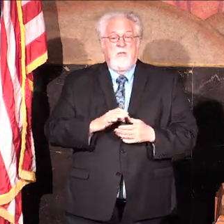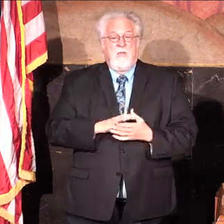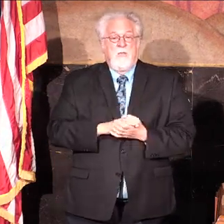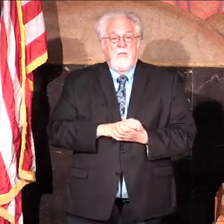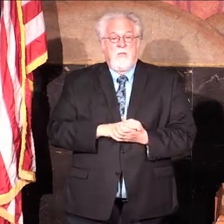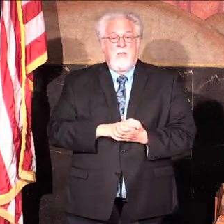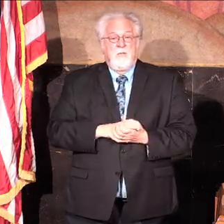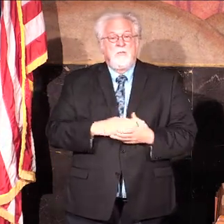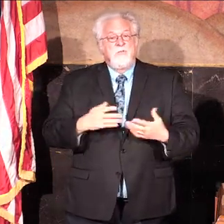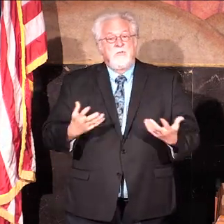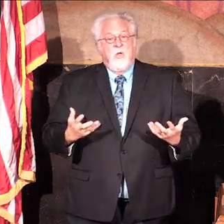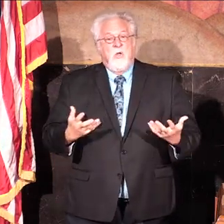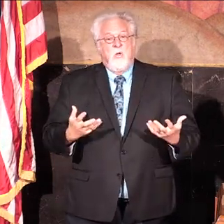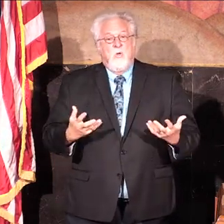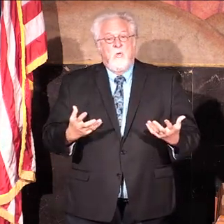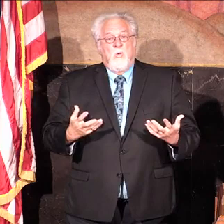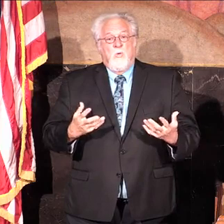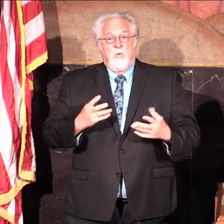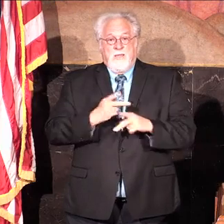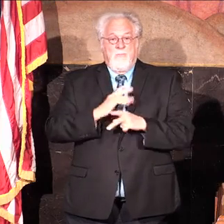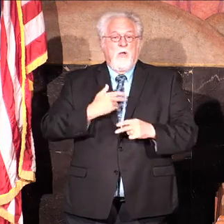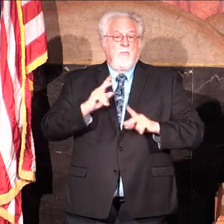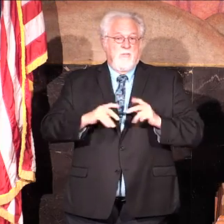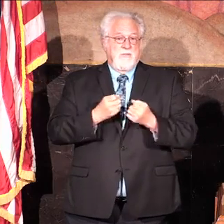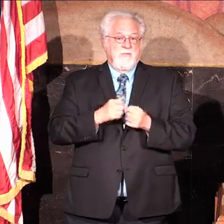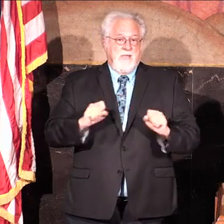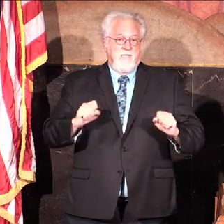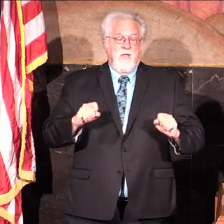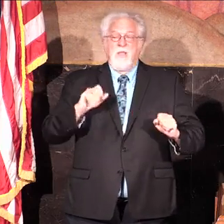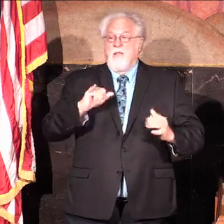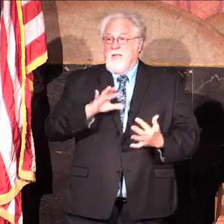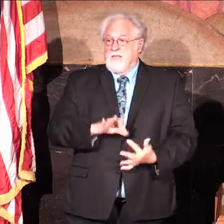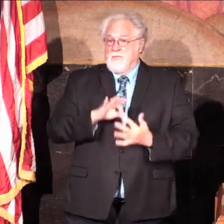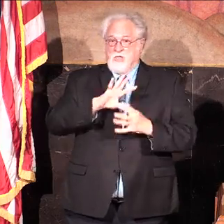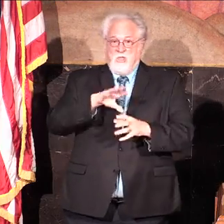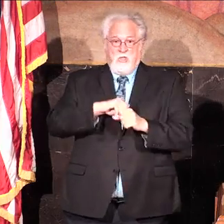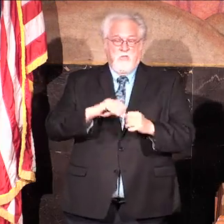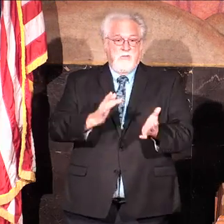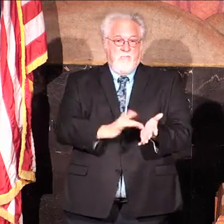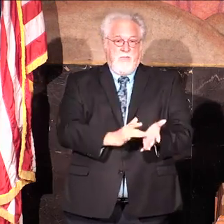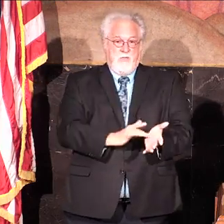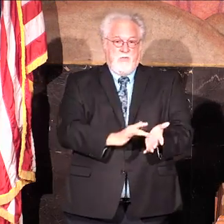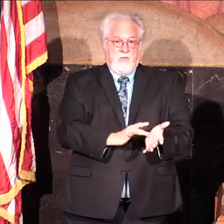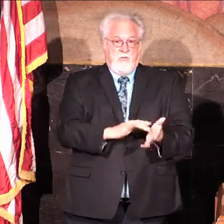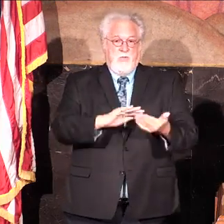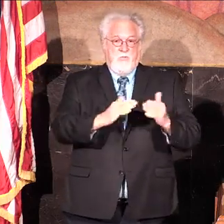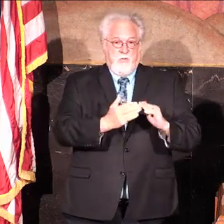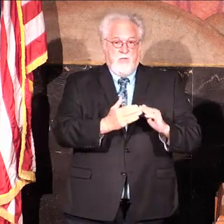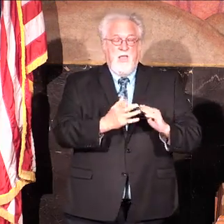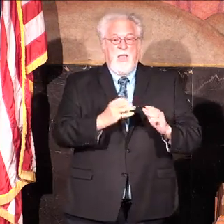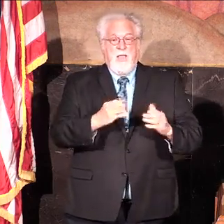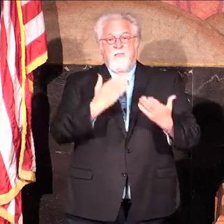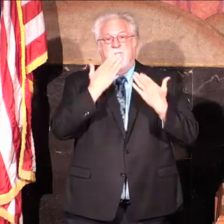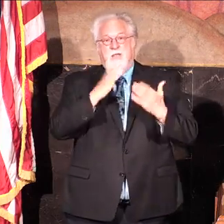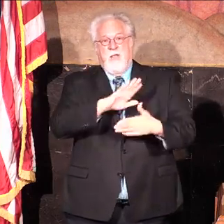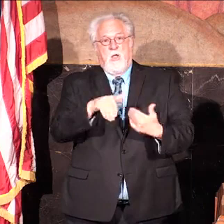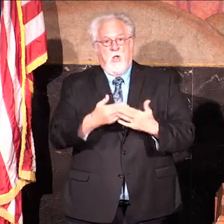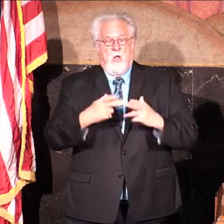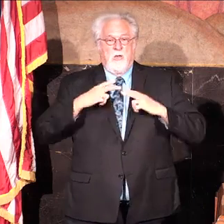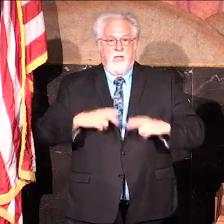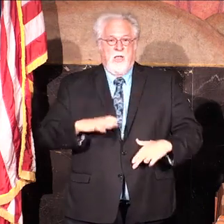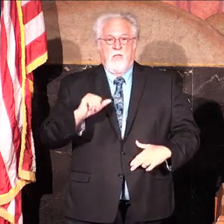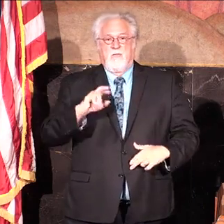so to keep our people safe, and that especially includes the medical community, and I want to thank all of our